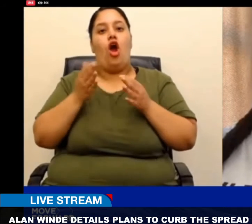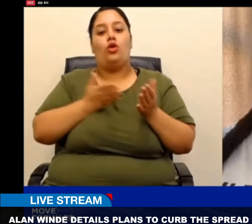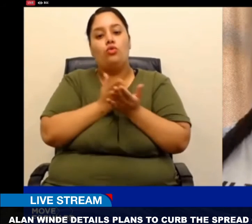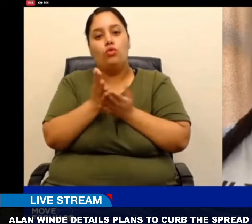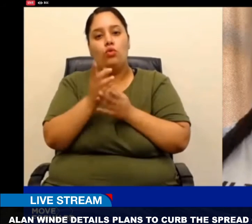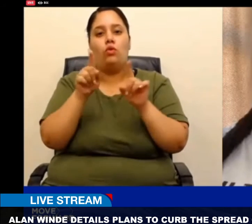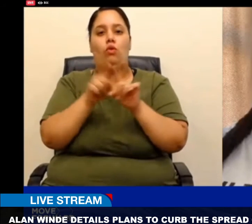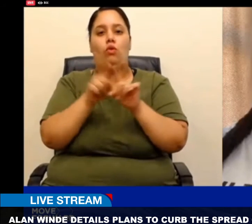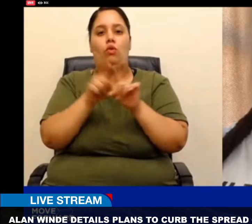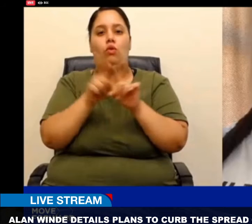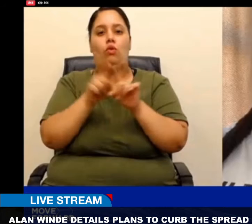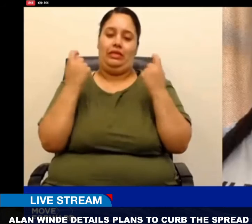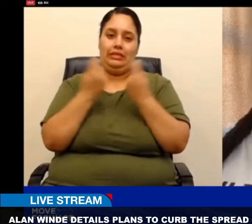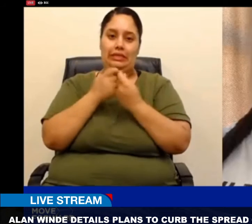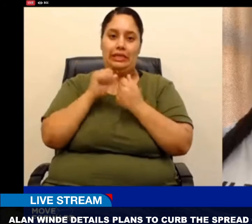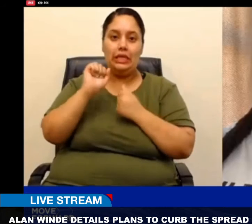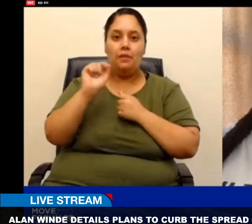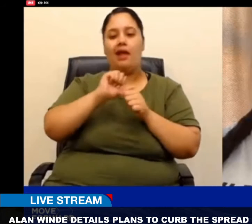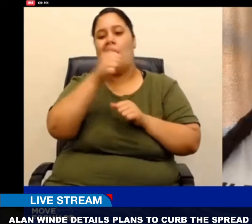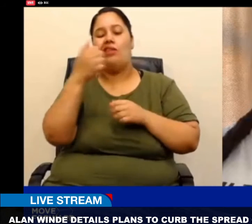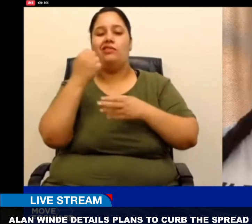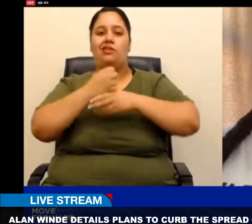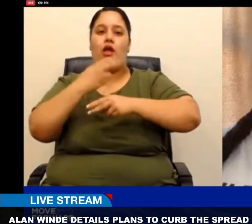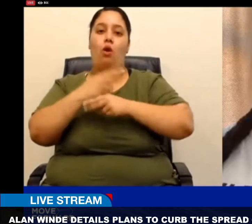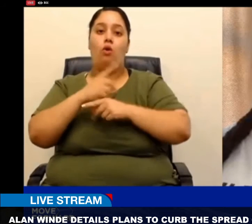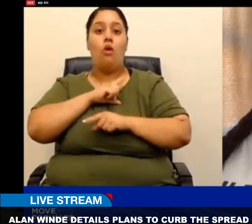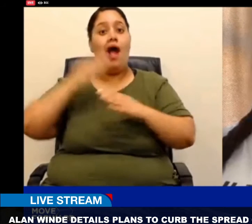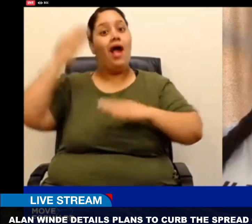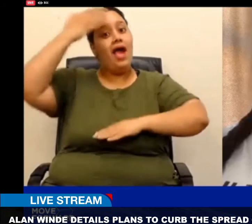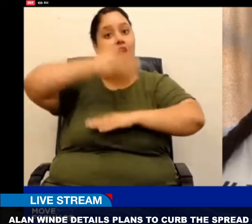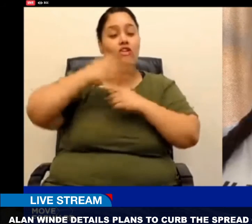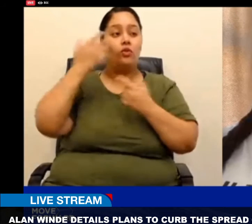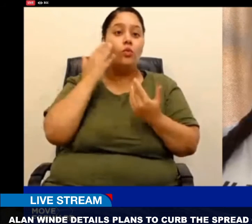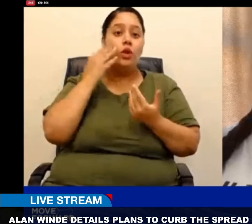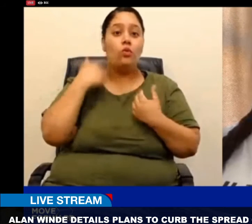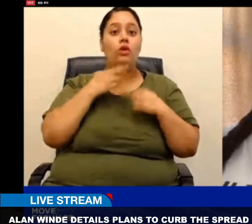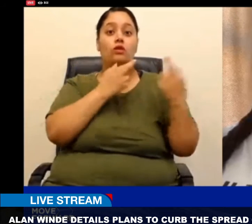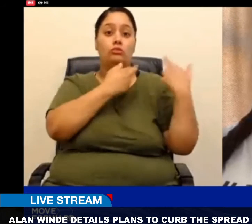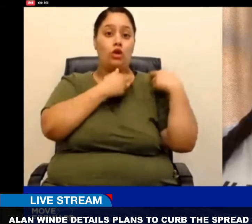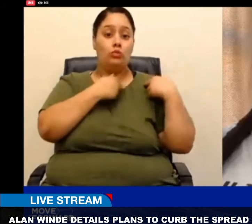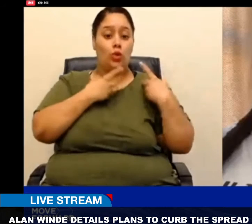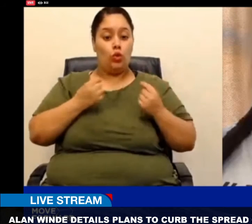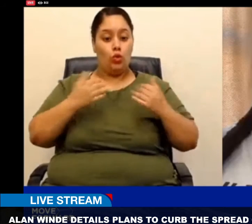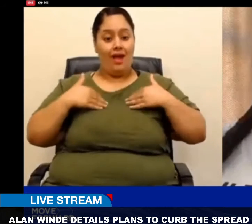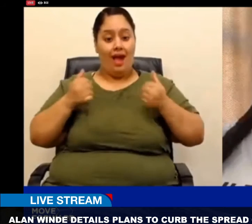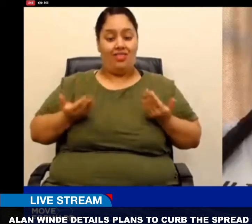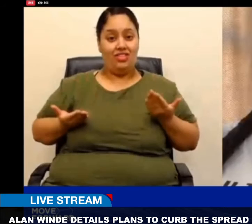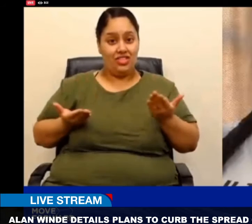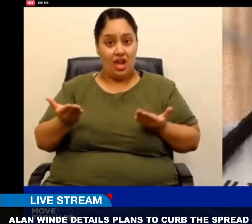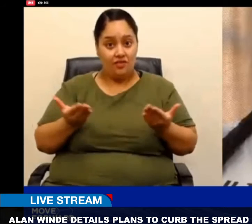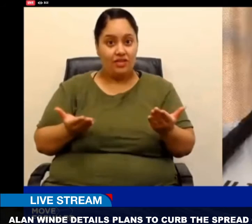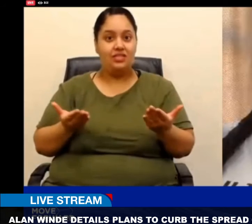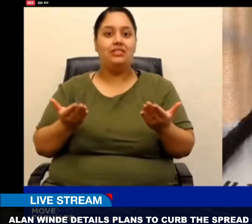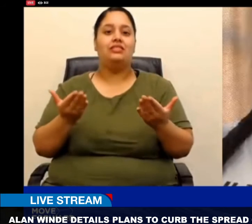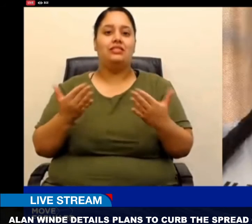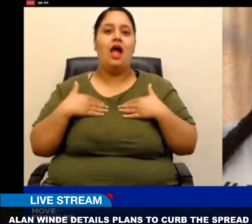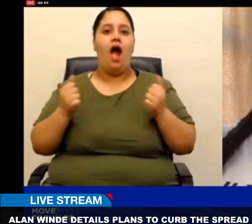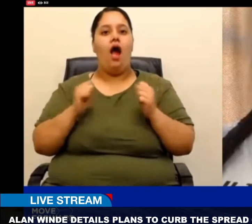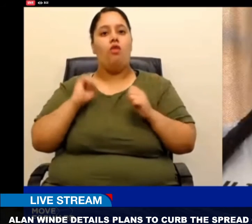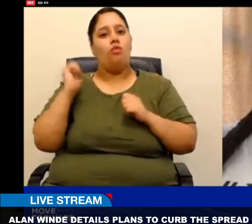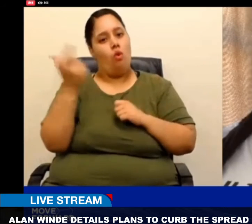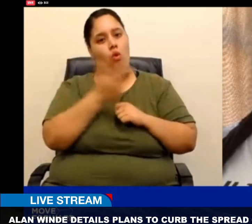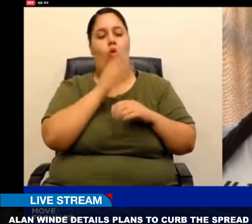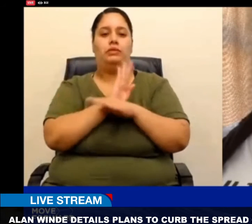health team and other stakeholders, because at the end, whilst we are responsible for the health services, but health is everybody's